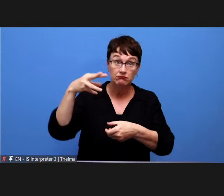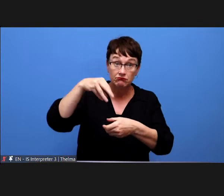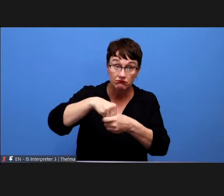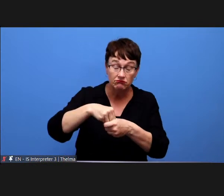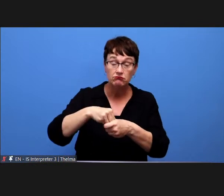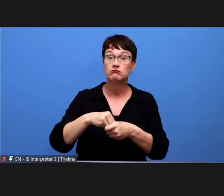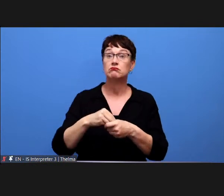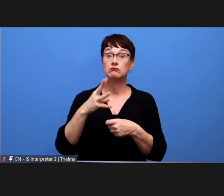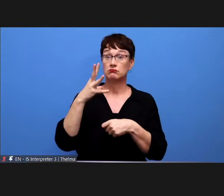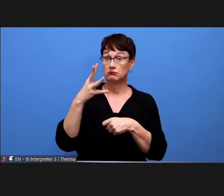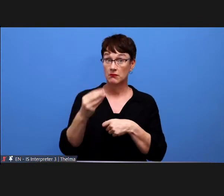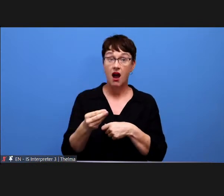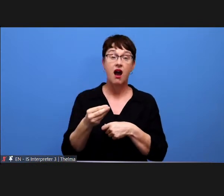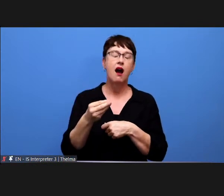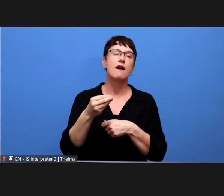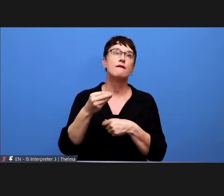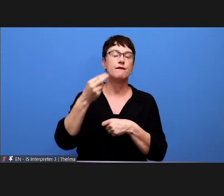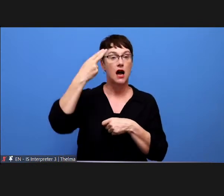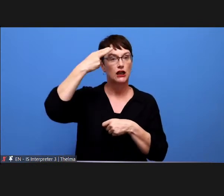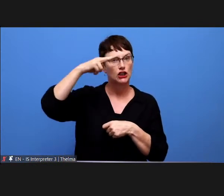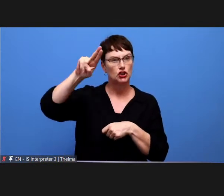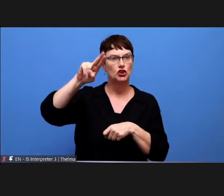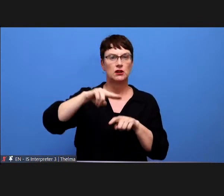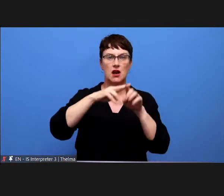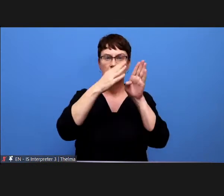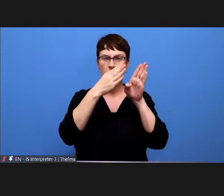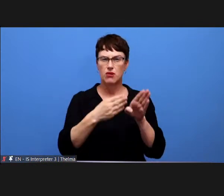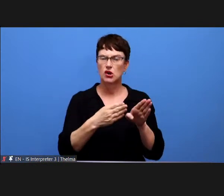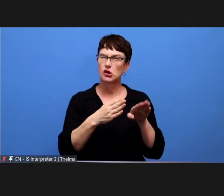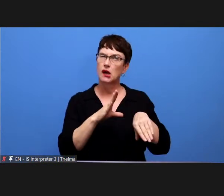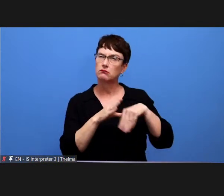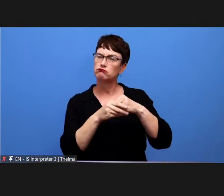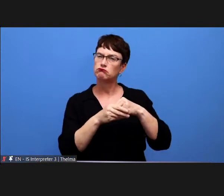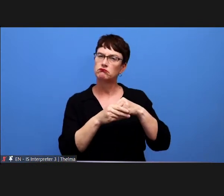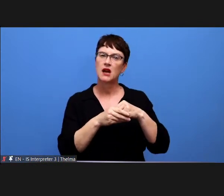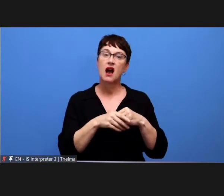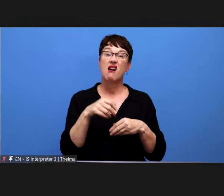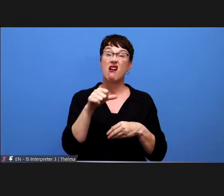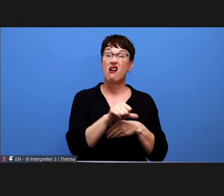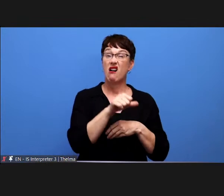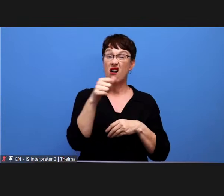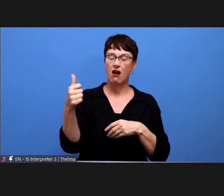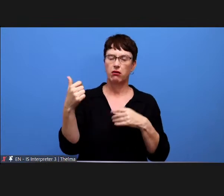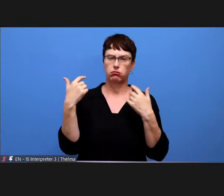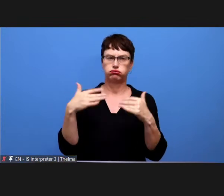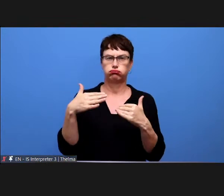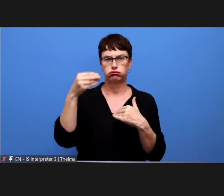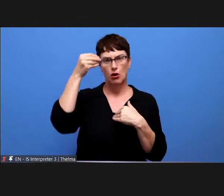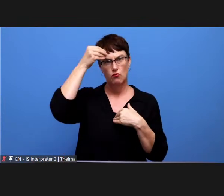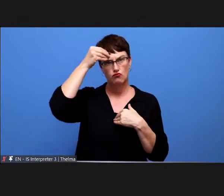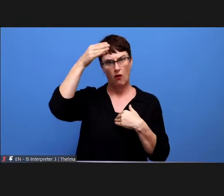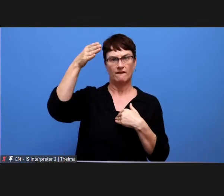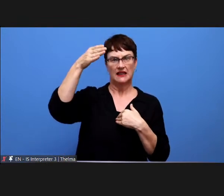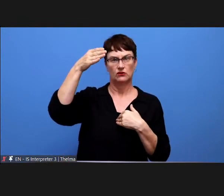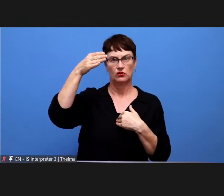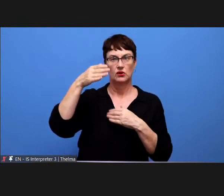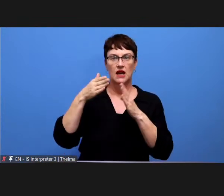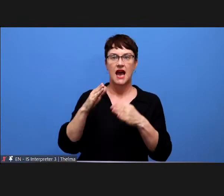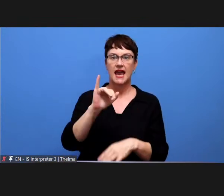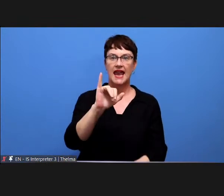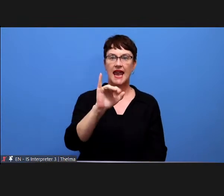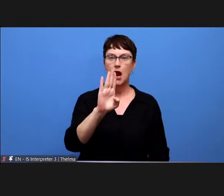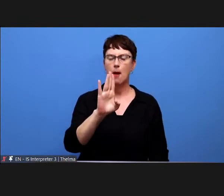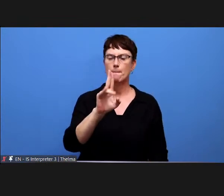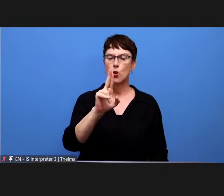the second one was Professor Yahaya Nazununu, who's the Director General of